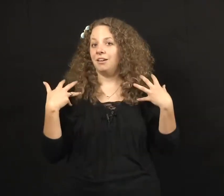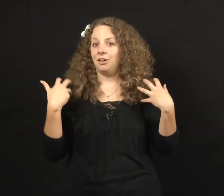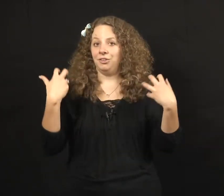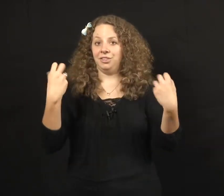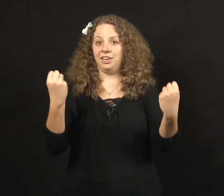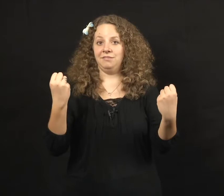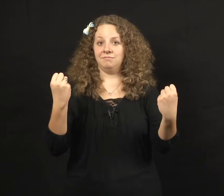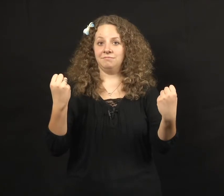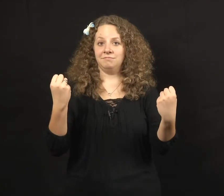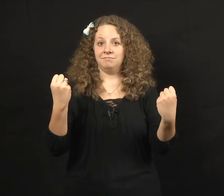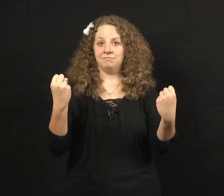Healthy.